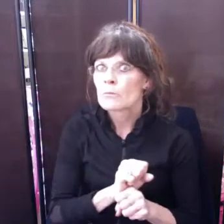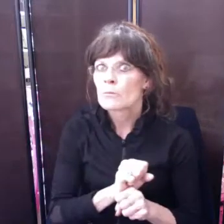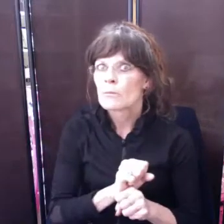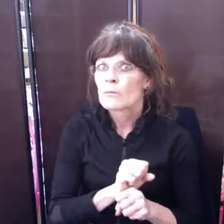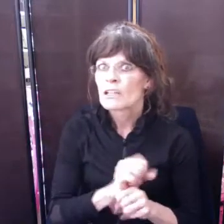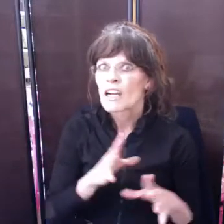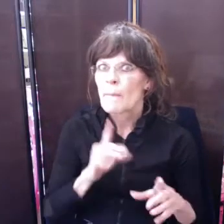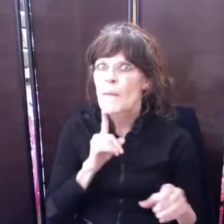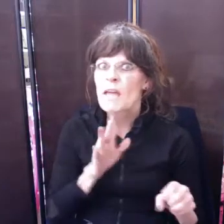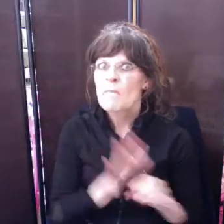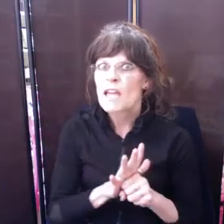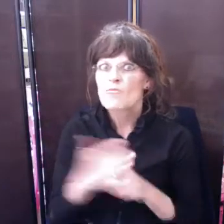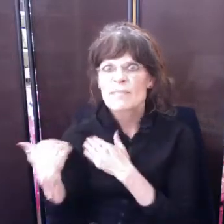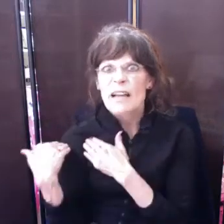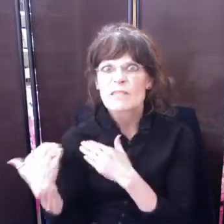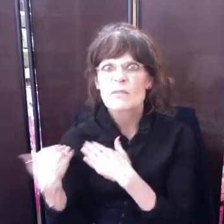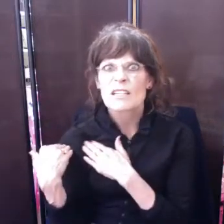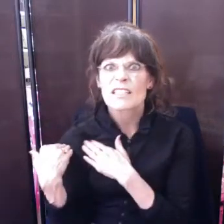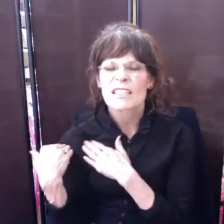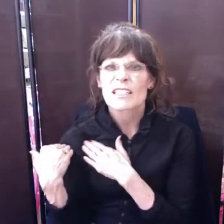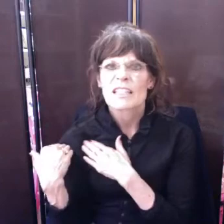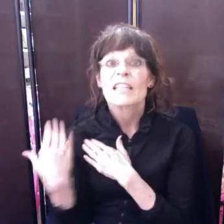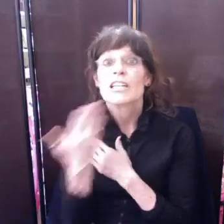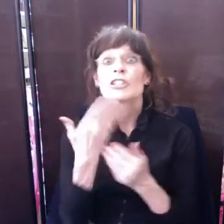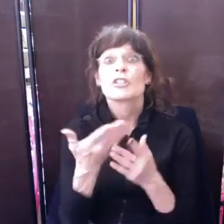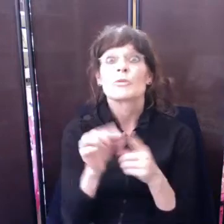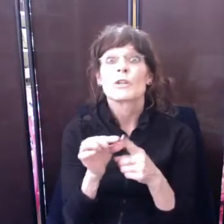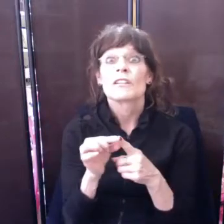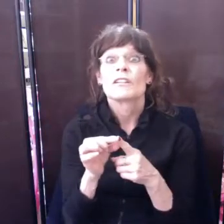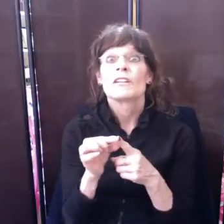commitment, responsibility. How about this one? Here's a good one. Cooperation.